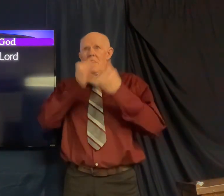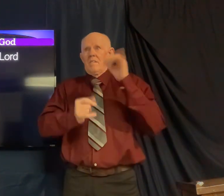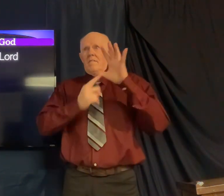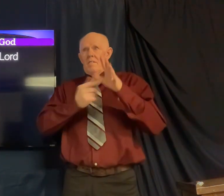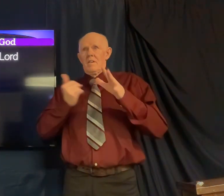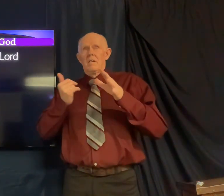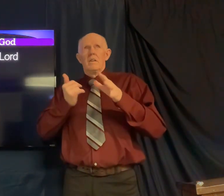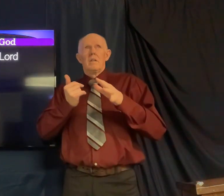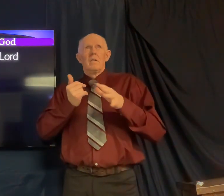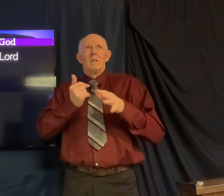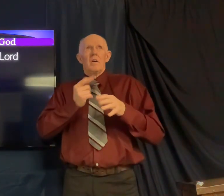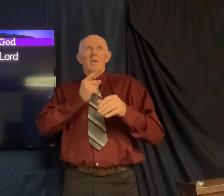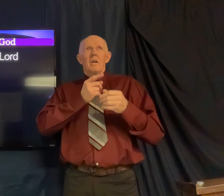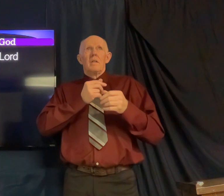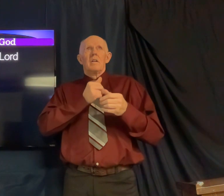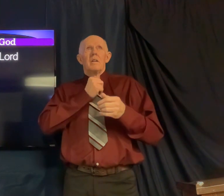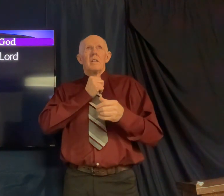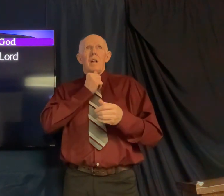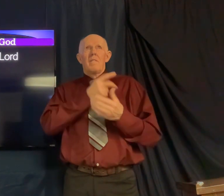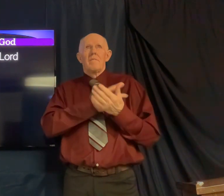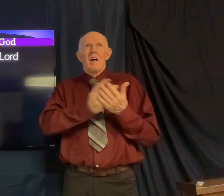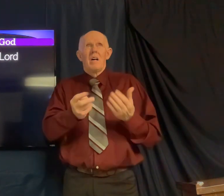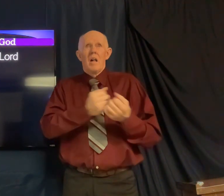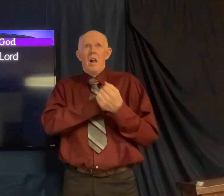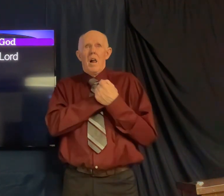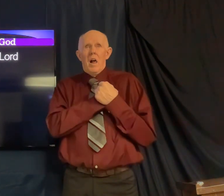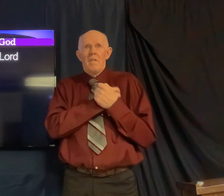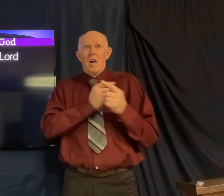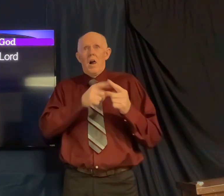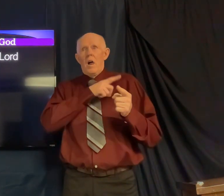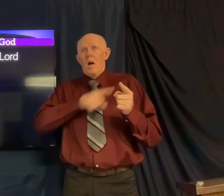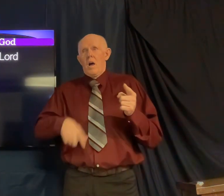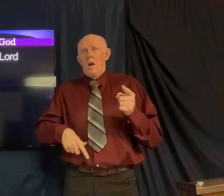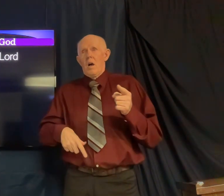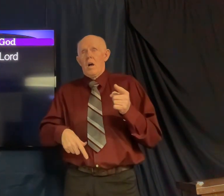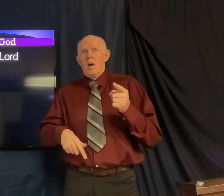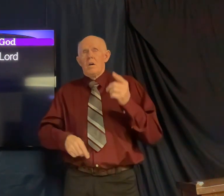The unfailing, this is the last one, the unfailing love of the Lord.